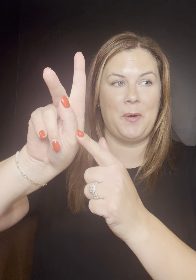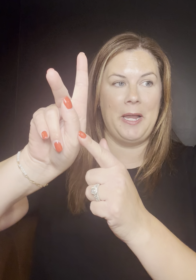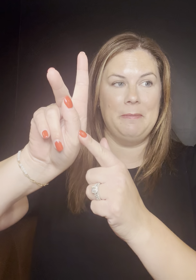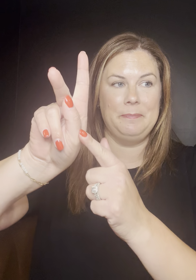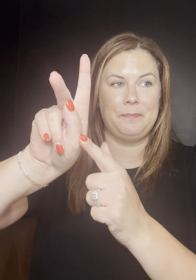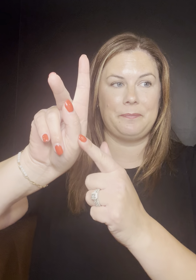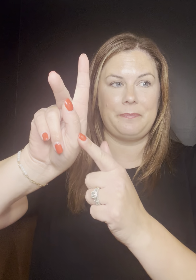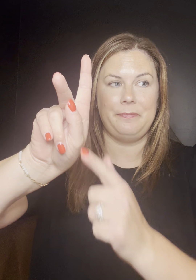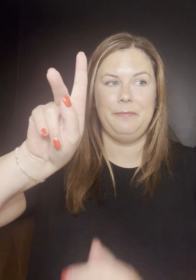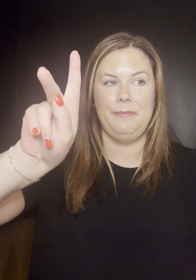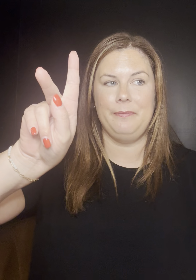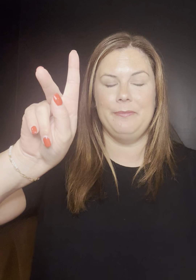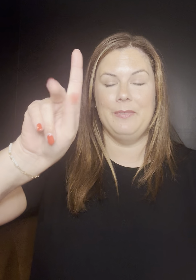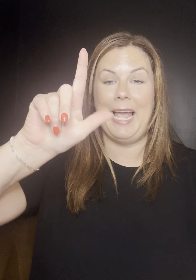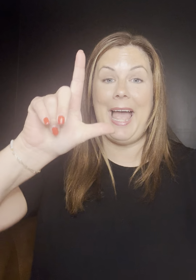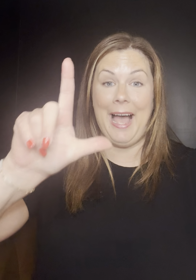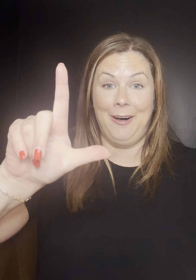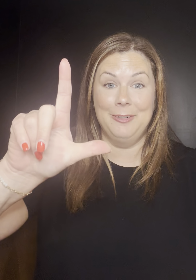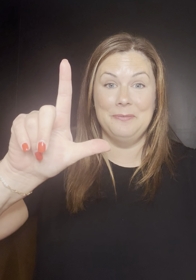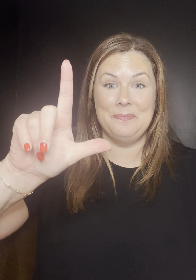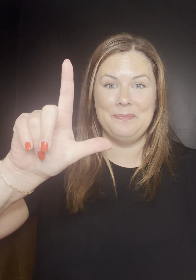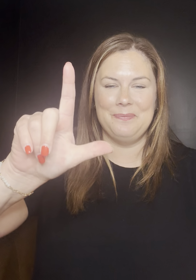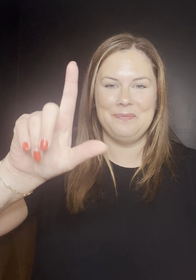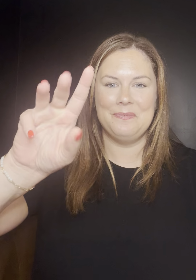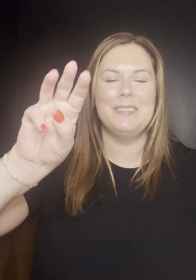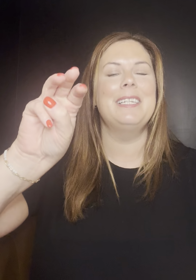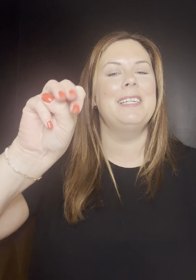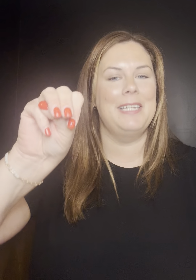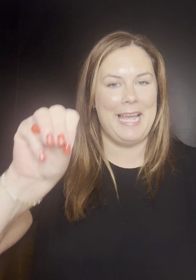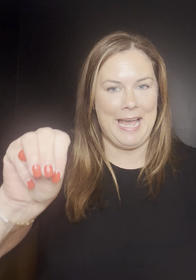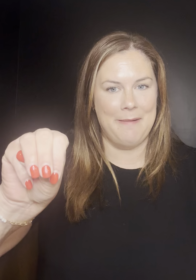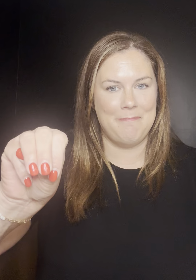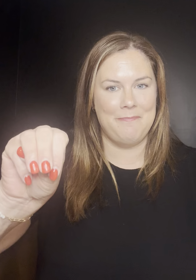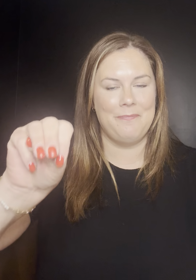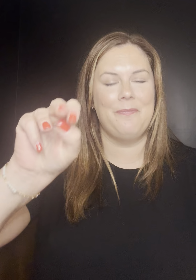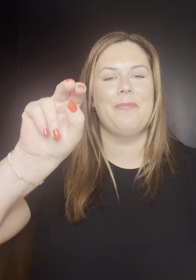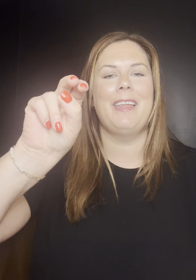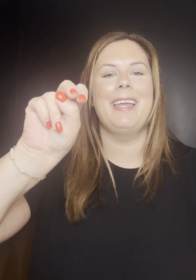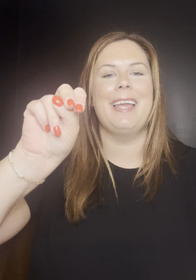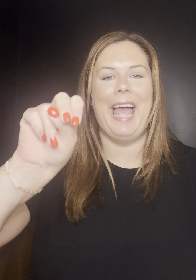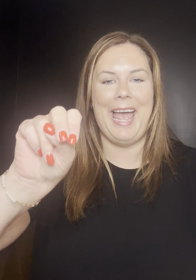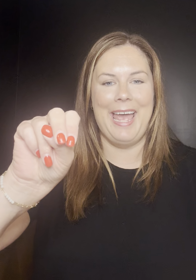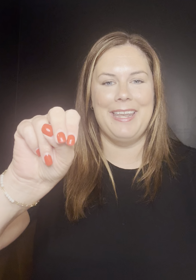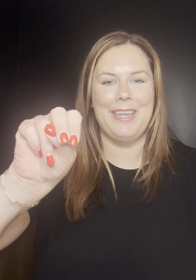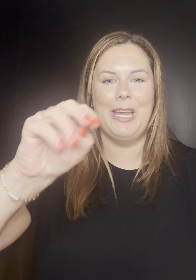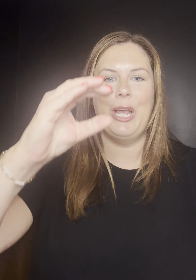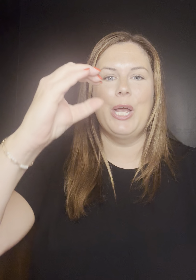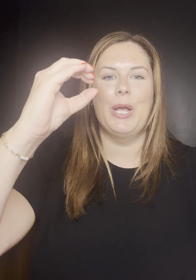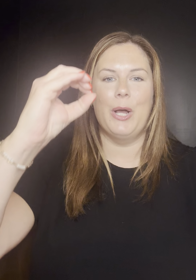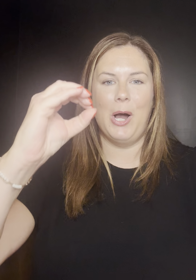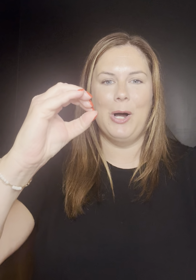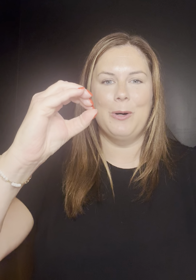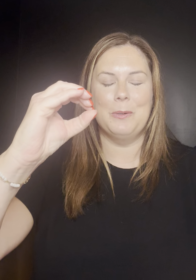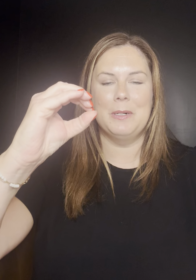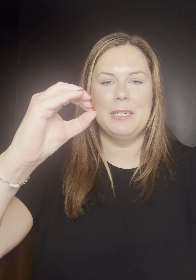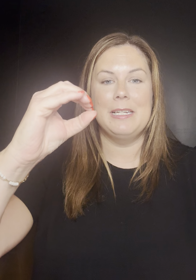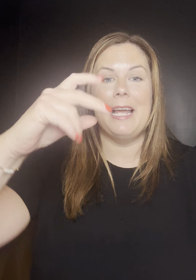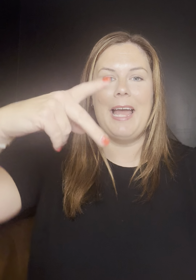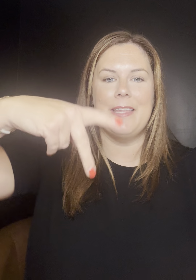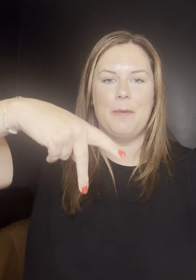right? L, M, N, O, and then